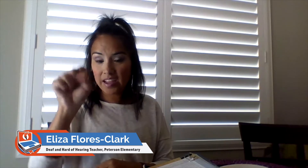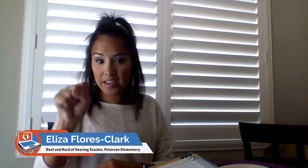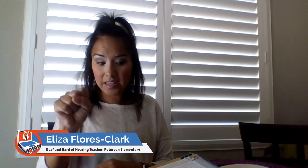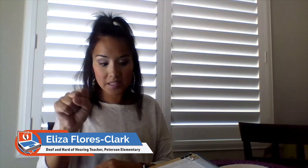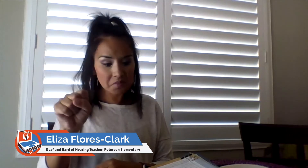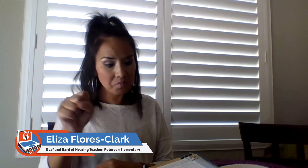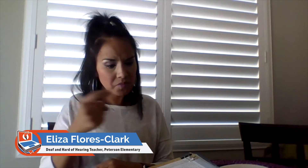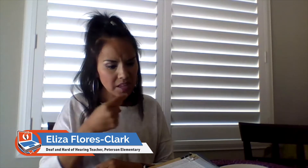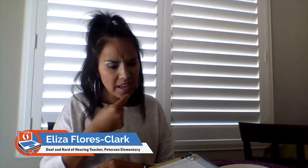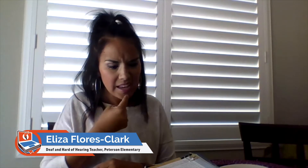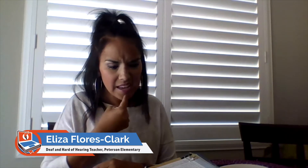savannas, it